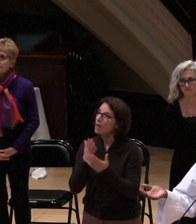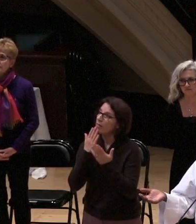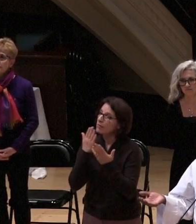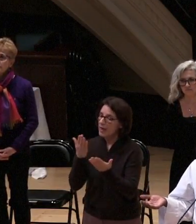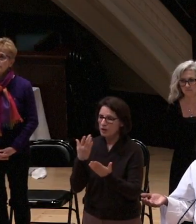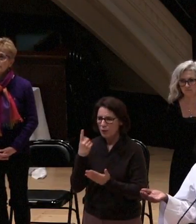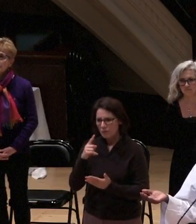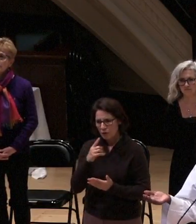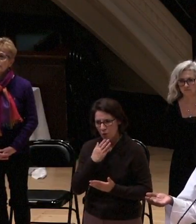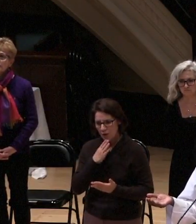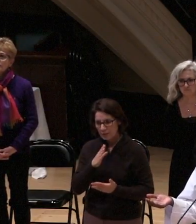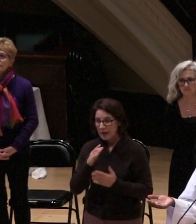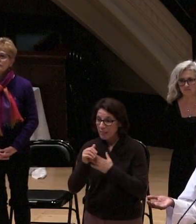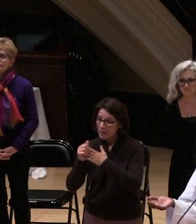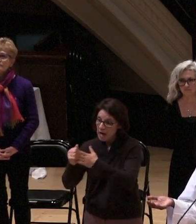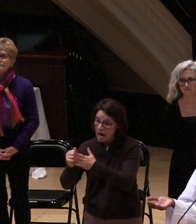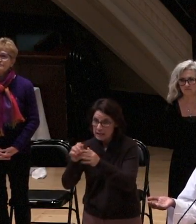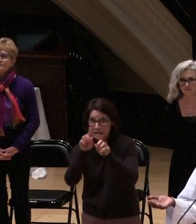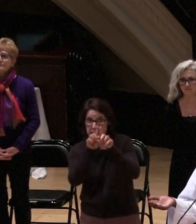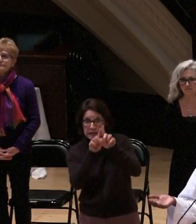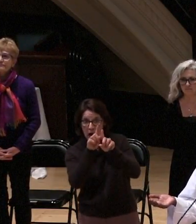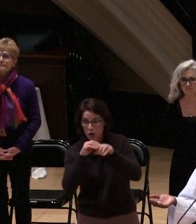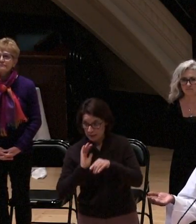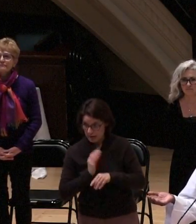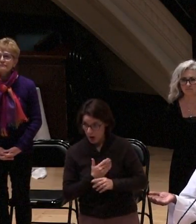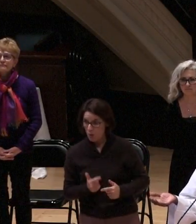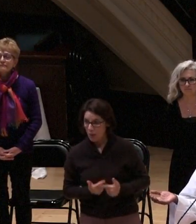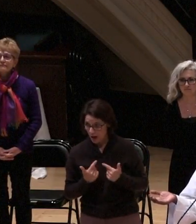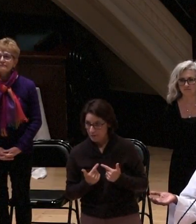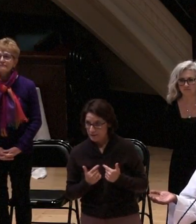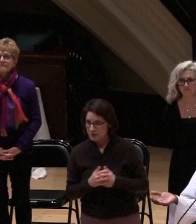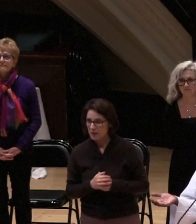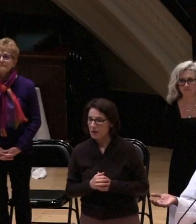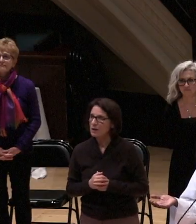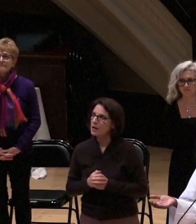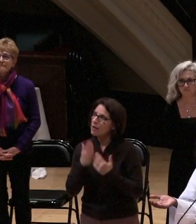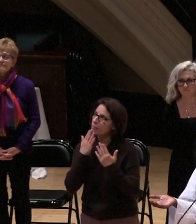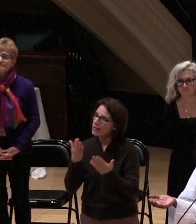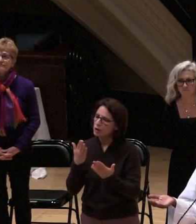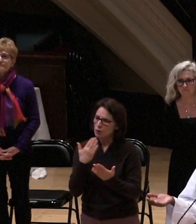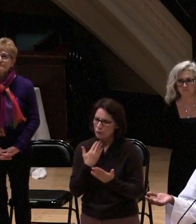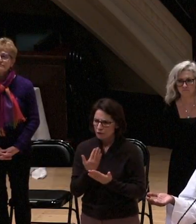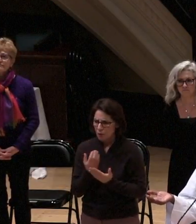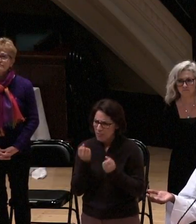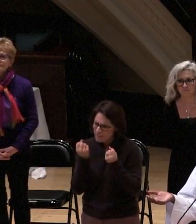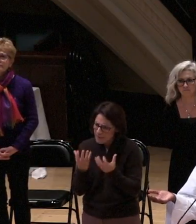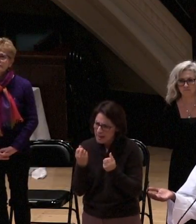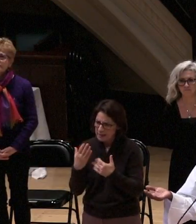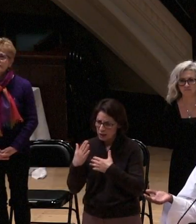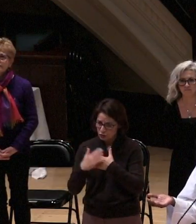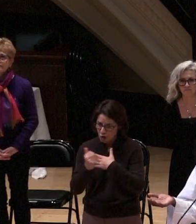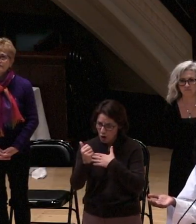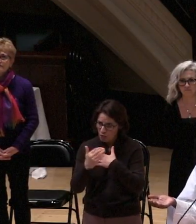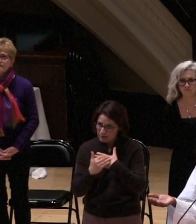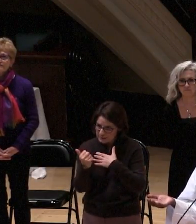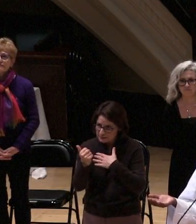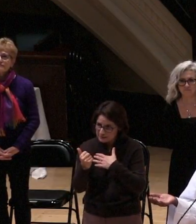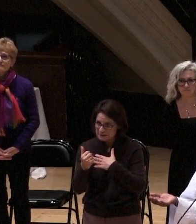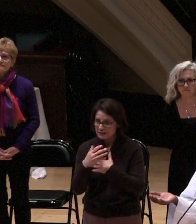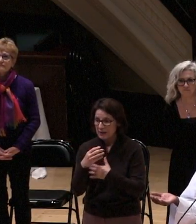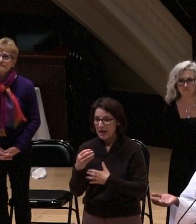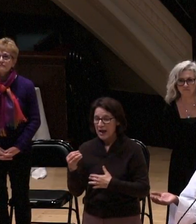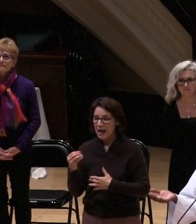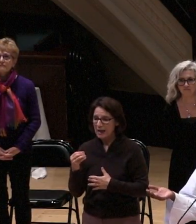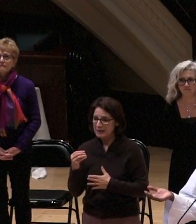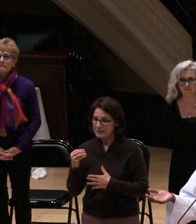being the guiding star in our lives. Thank you for the many callings, vocations, and destinies you've prepared for